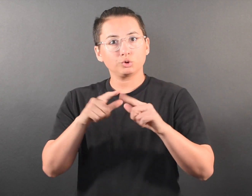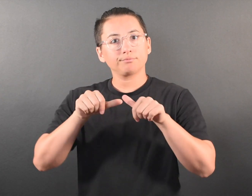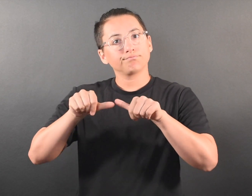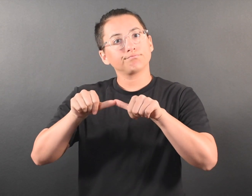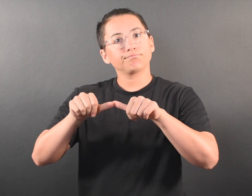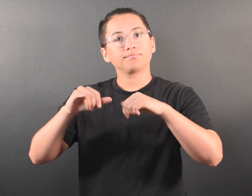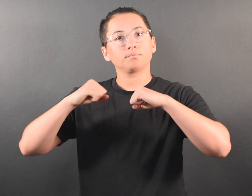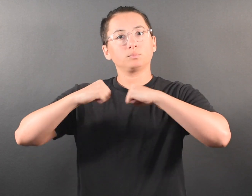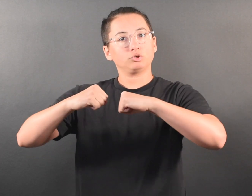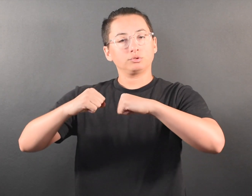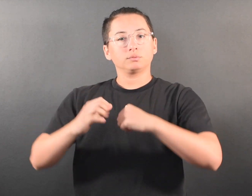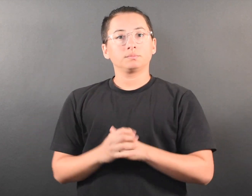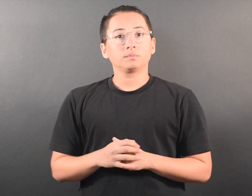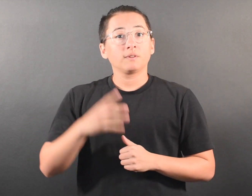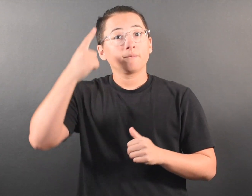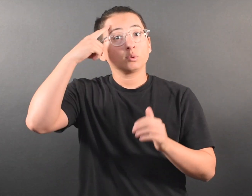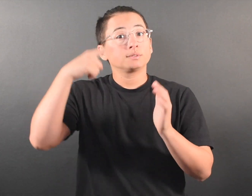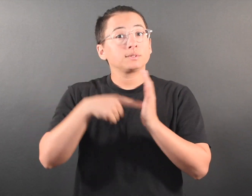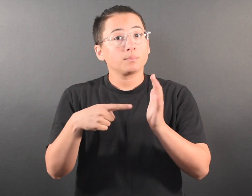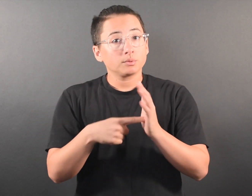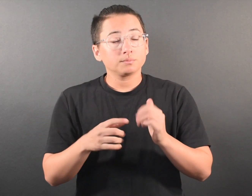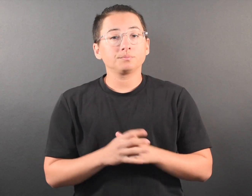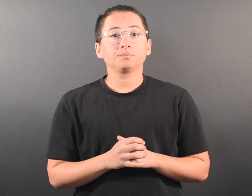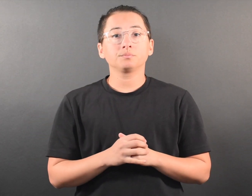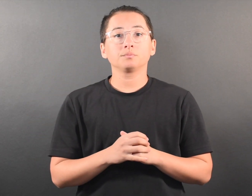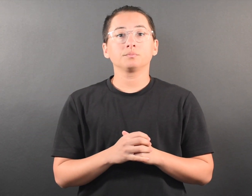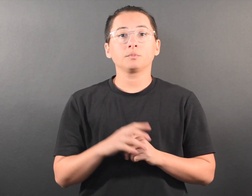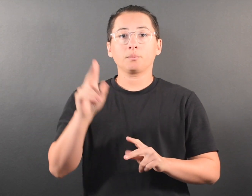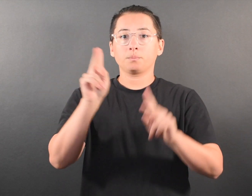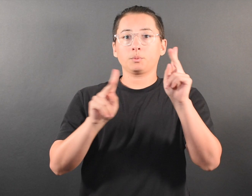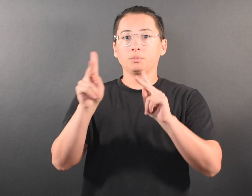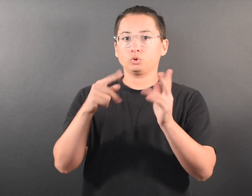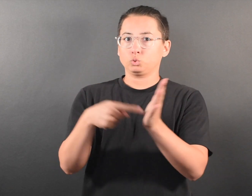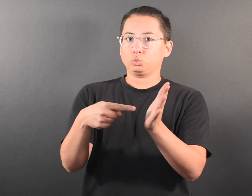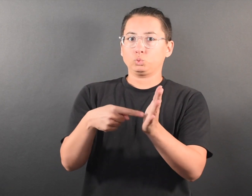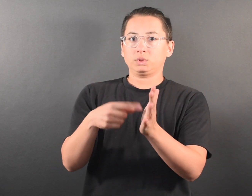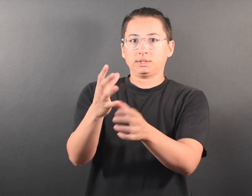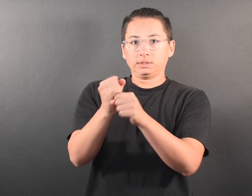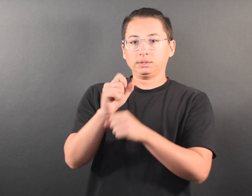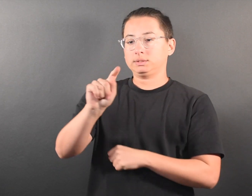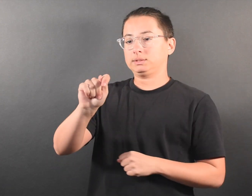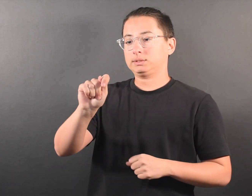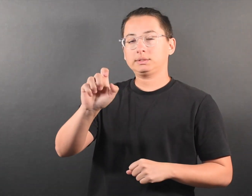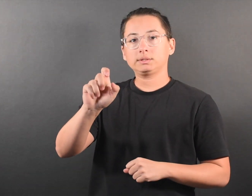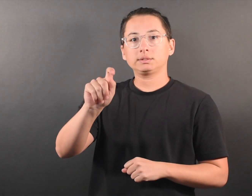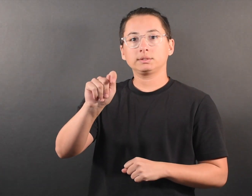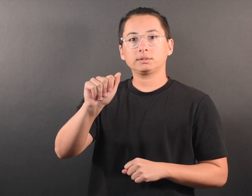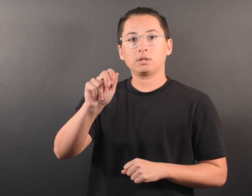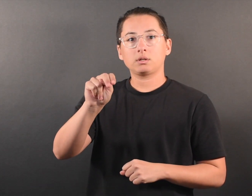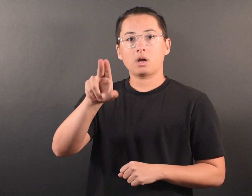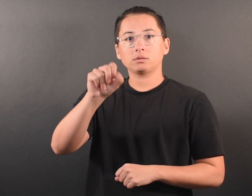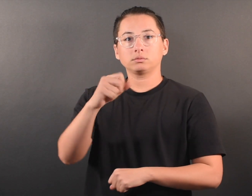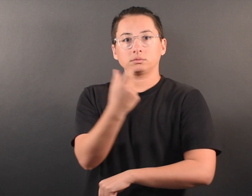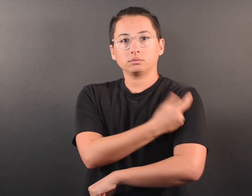maintain protection. For example, people are due to get a tetanus shot every 10